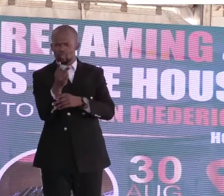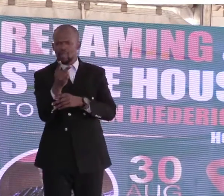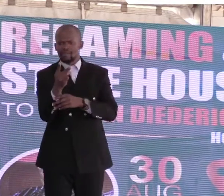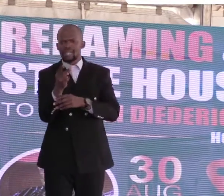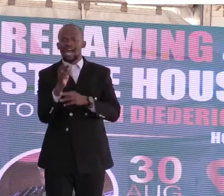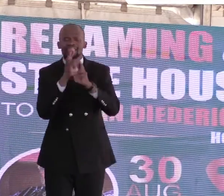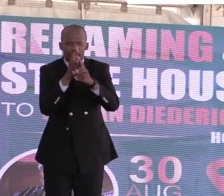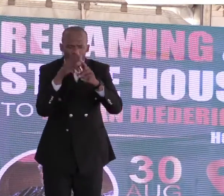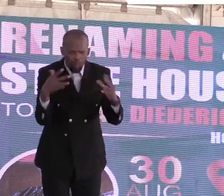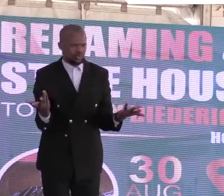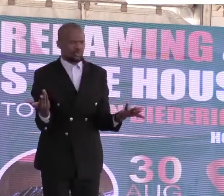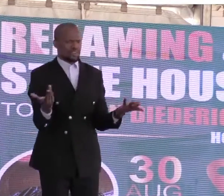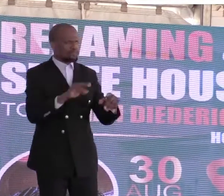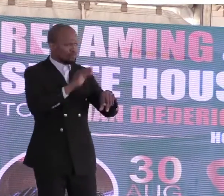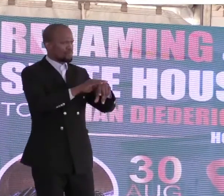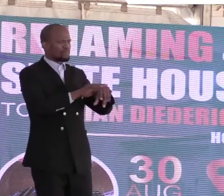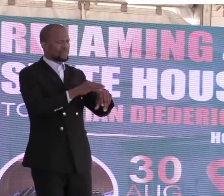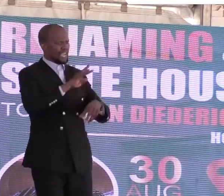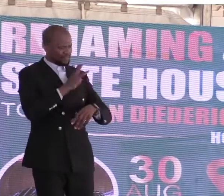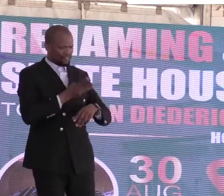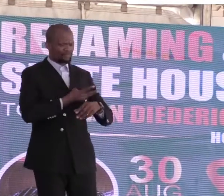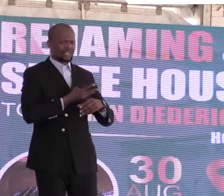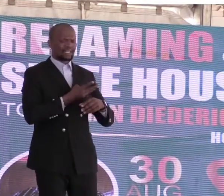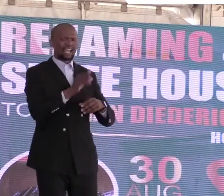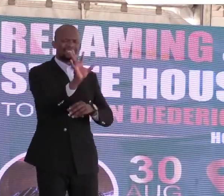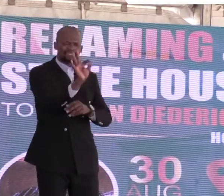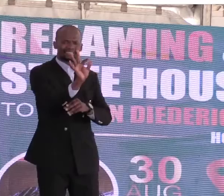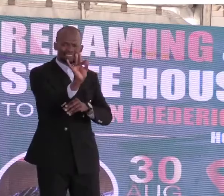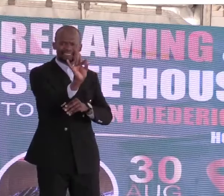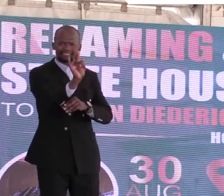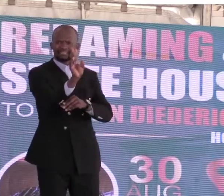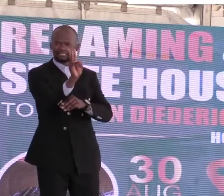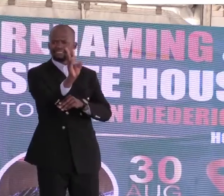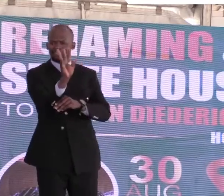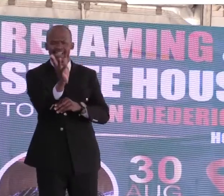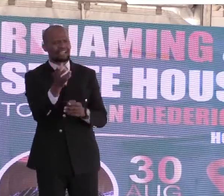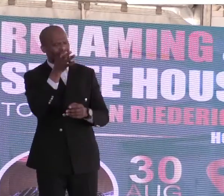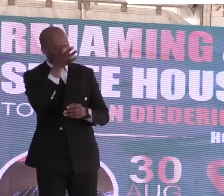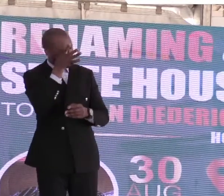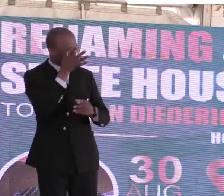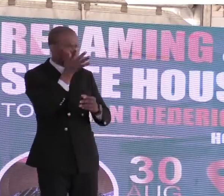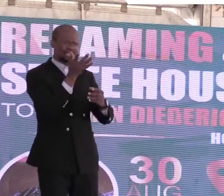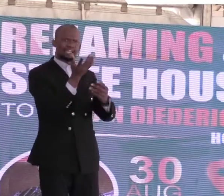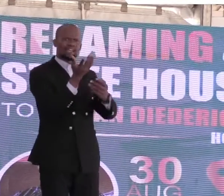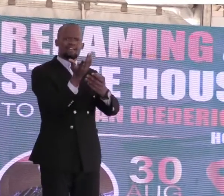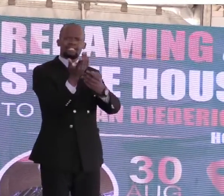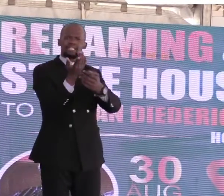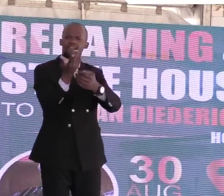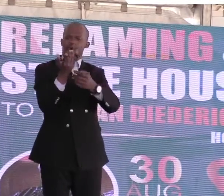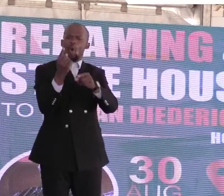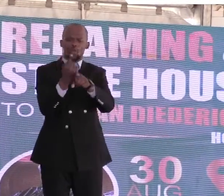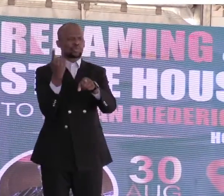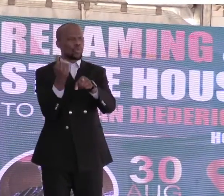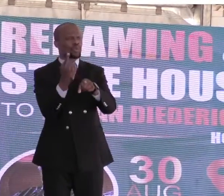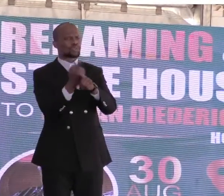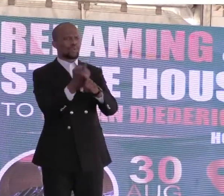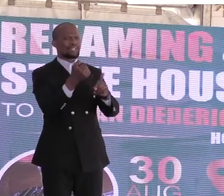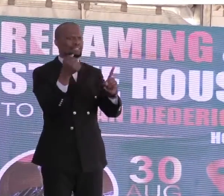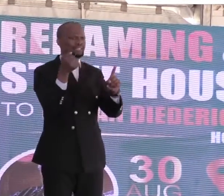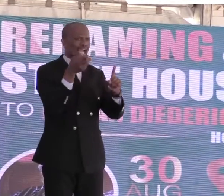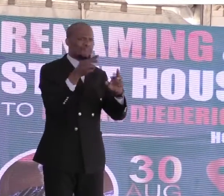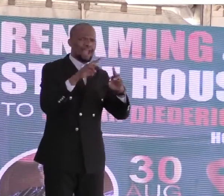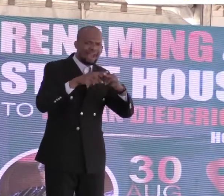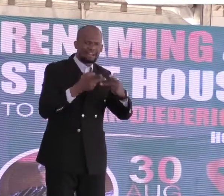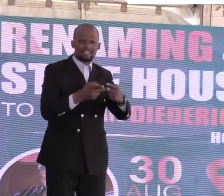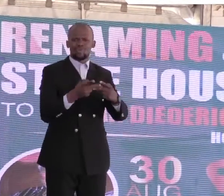not being reported and women dying every day, girl child being destroyed every day. So what we